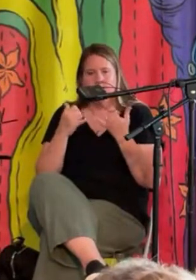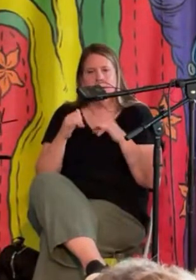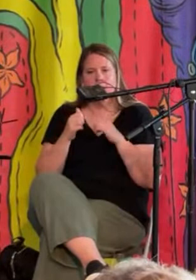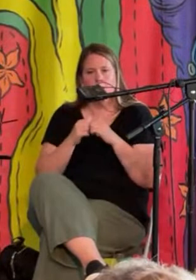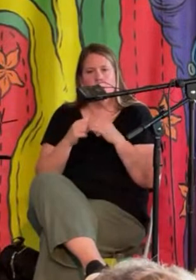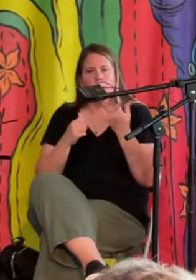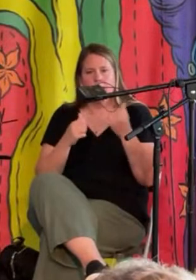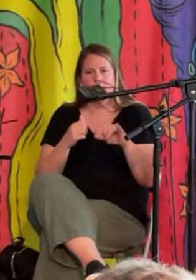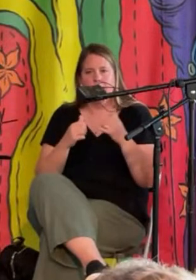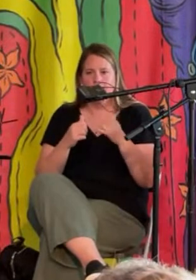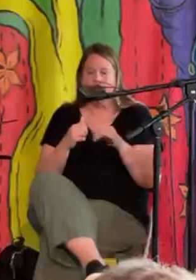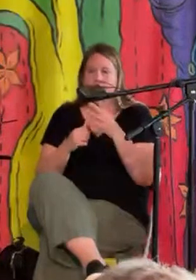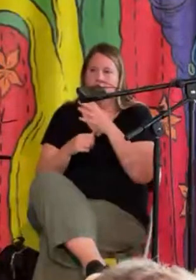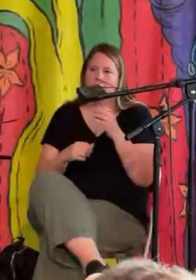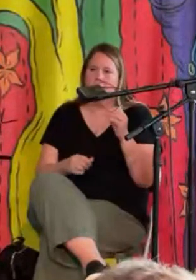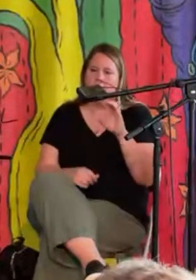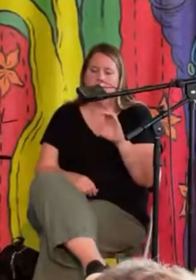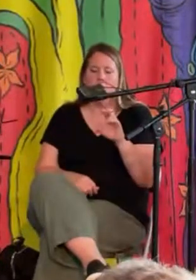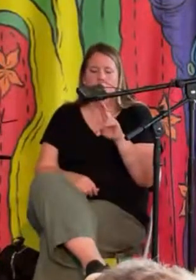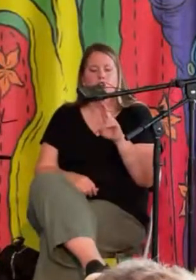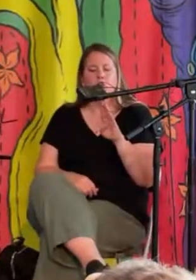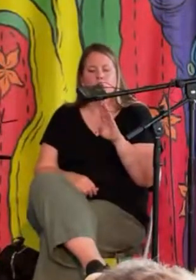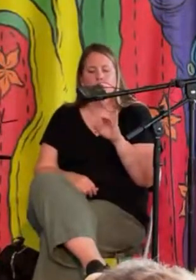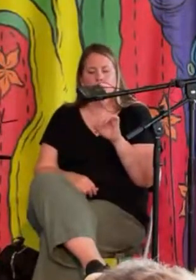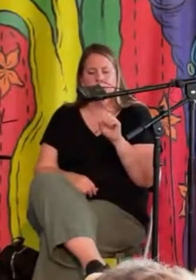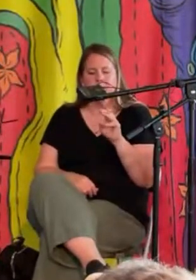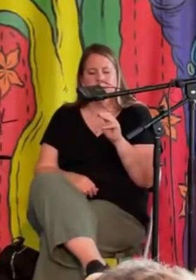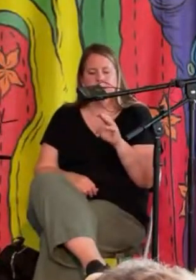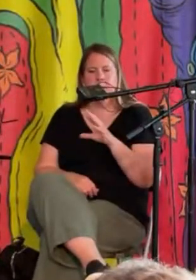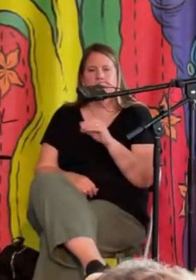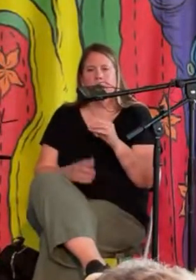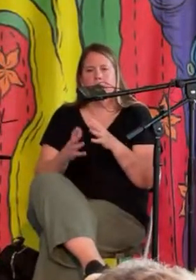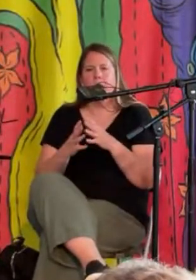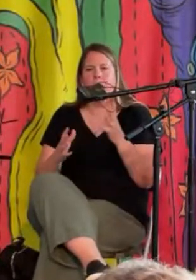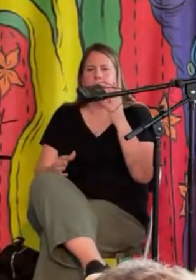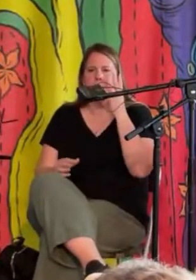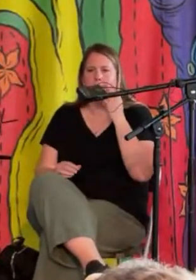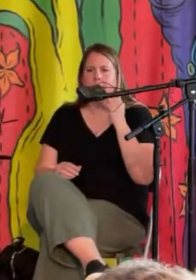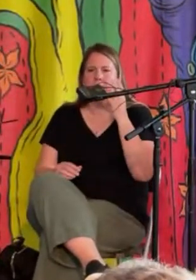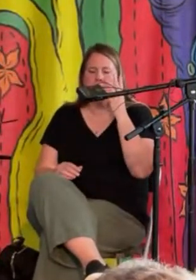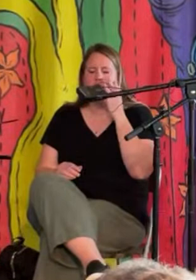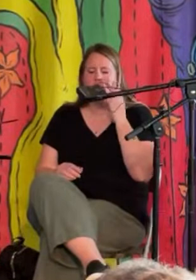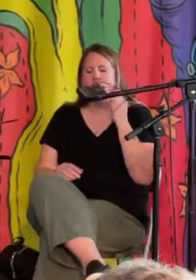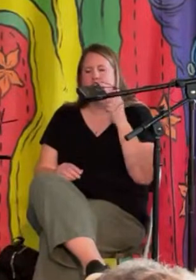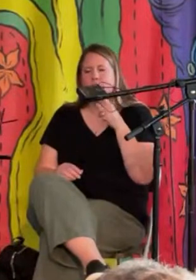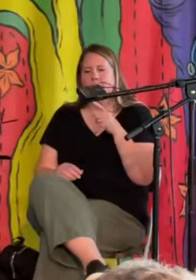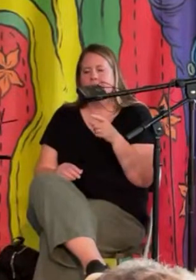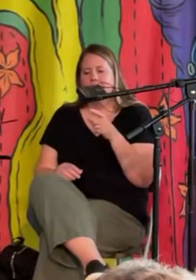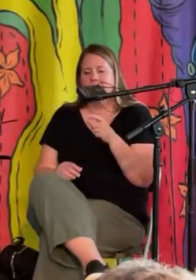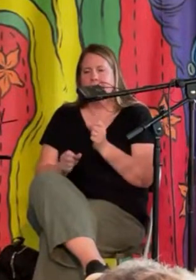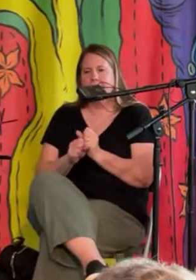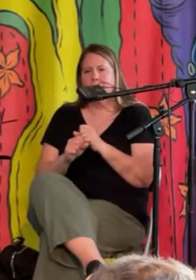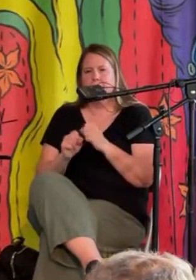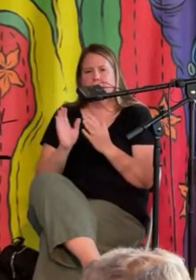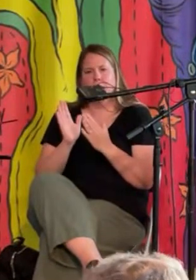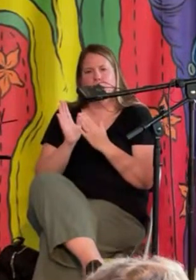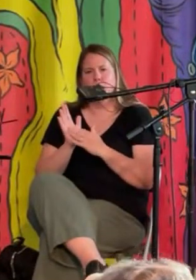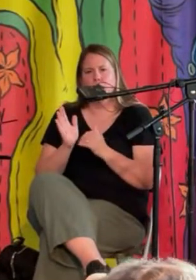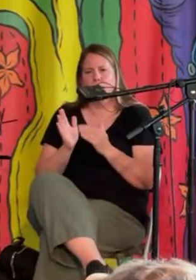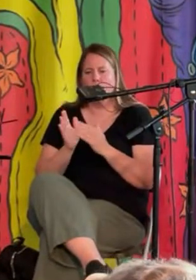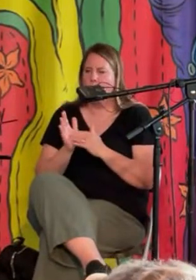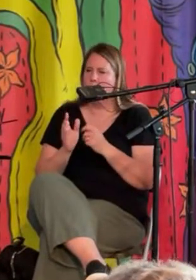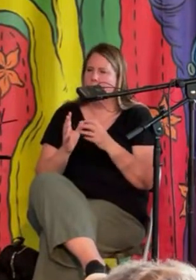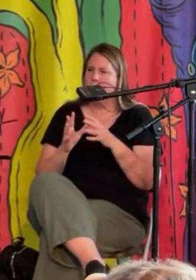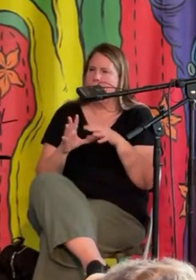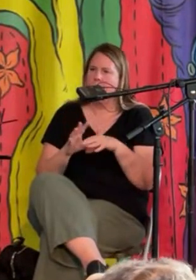with cubism, and also with quite a bit of kitsch. And he makes a soup out of it in a way that